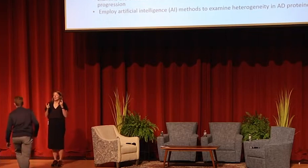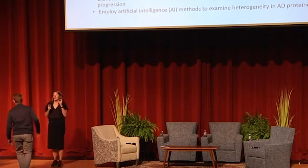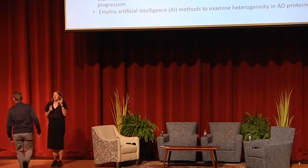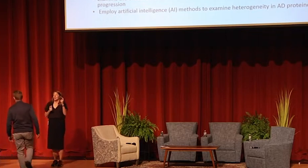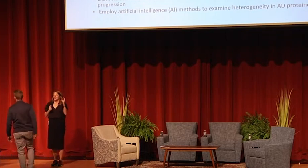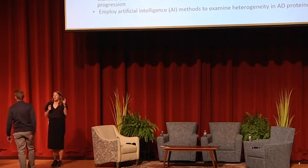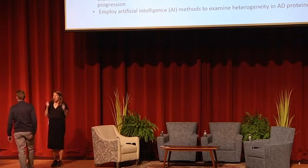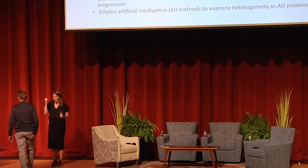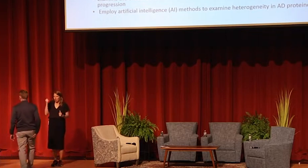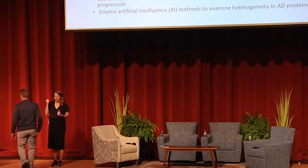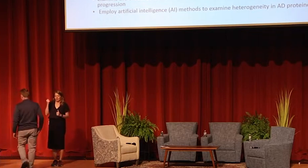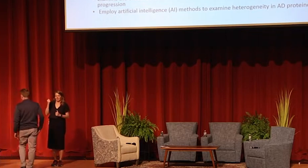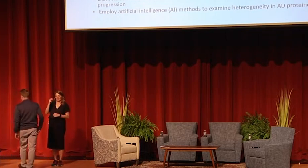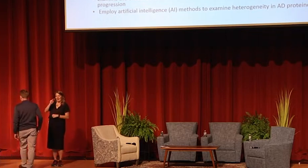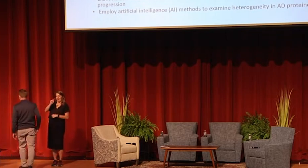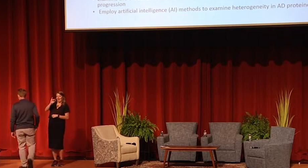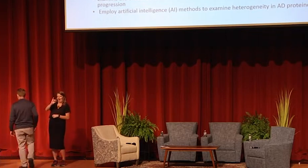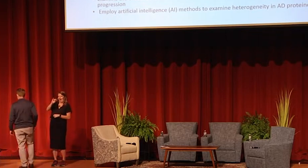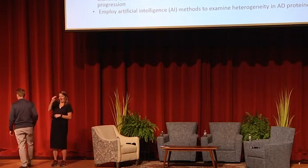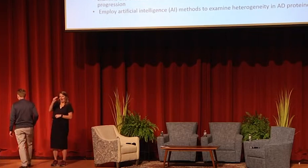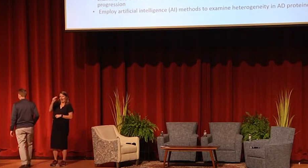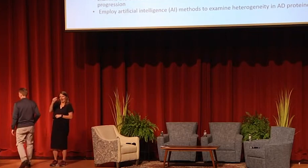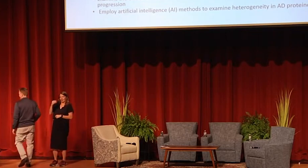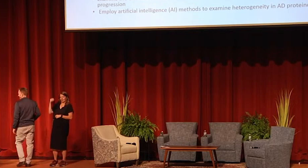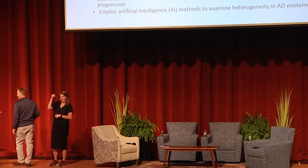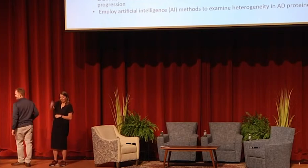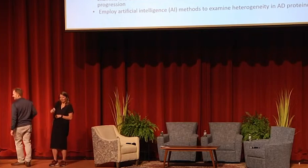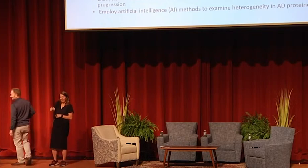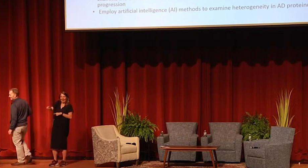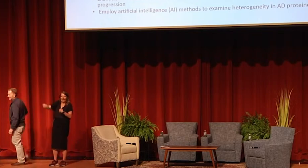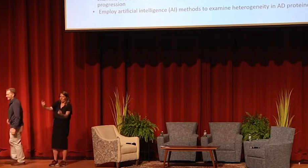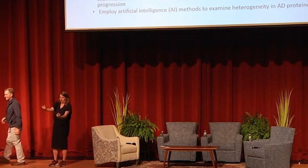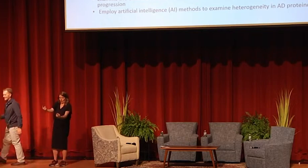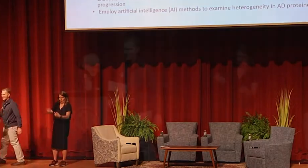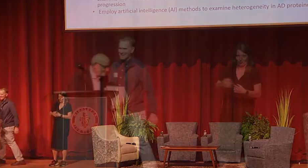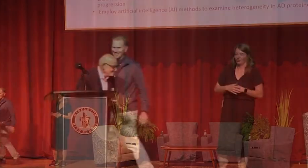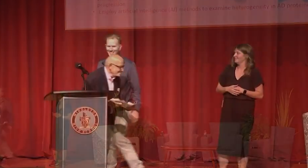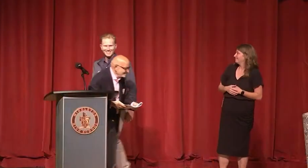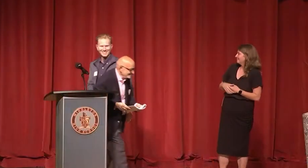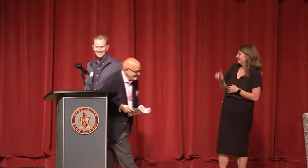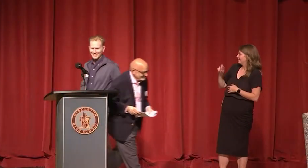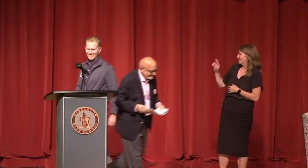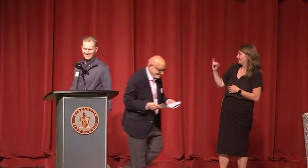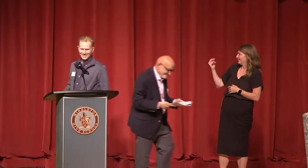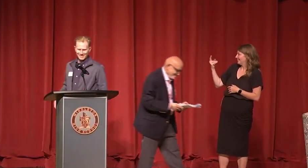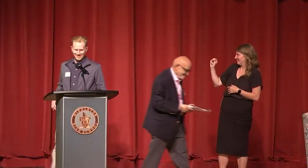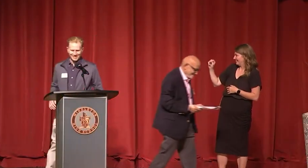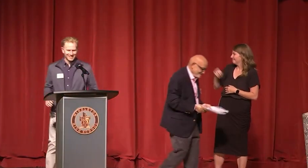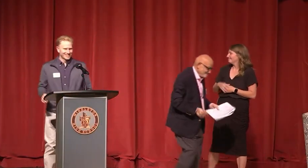NIH grant ever awarded to UW-Madison. Dr. Johnson.